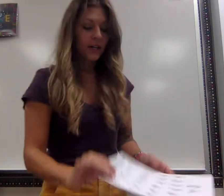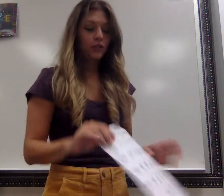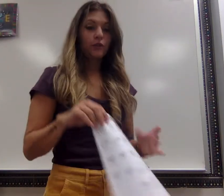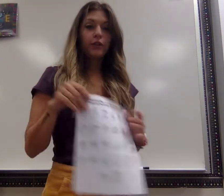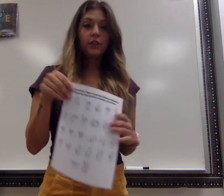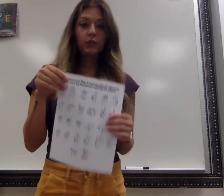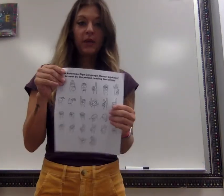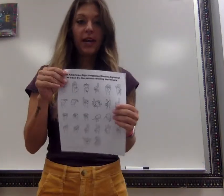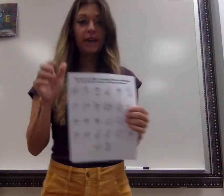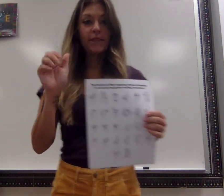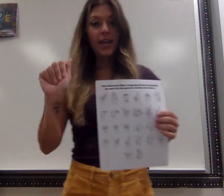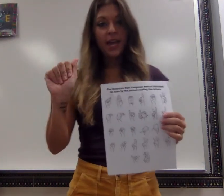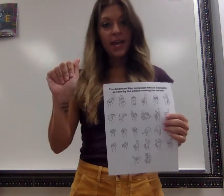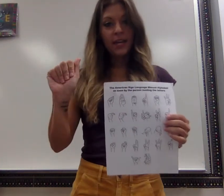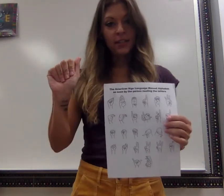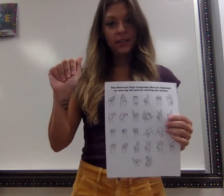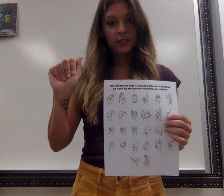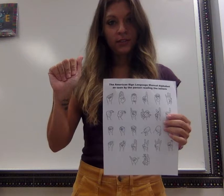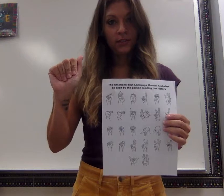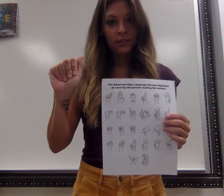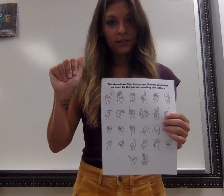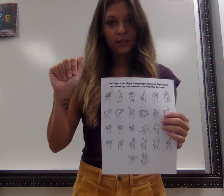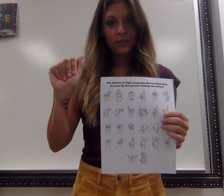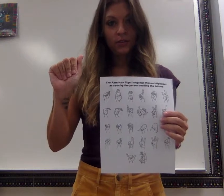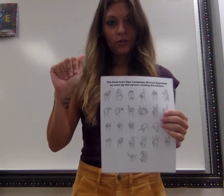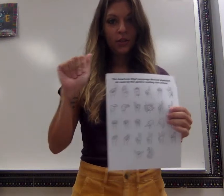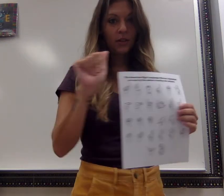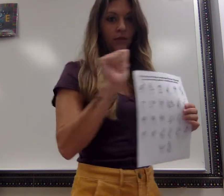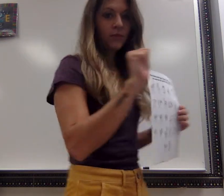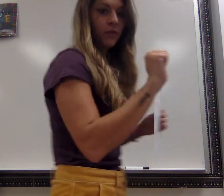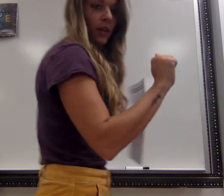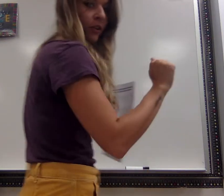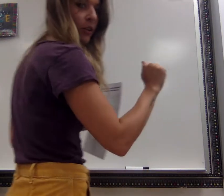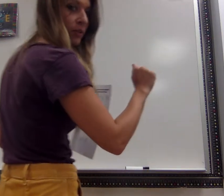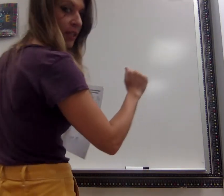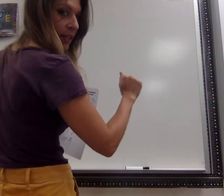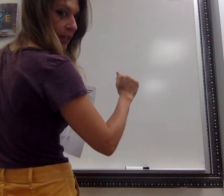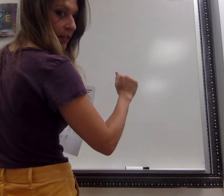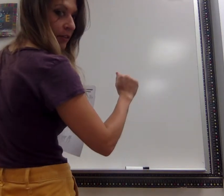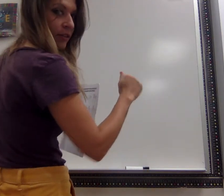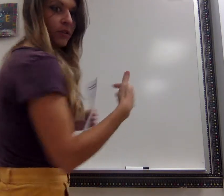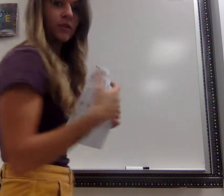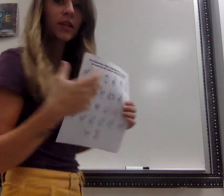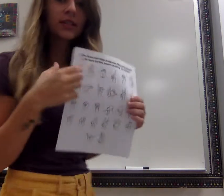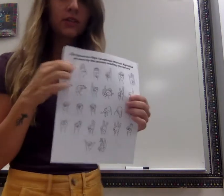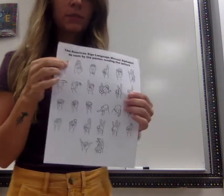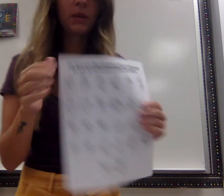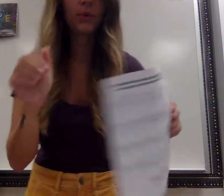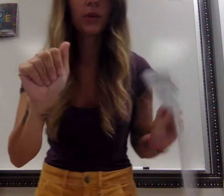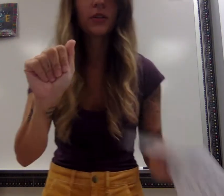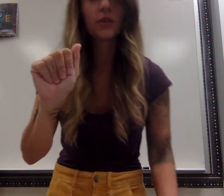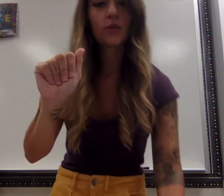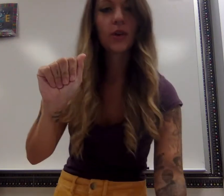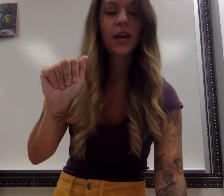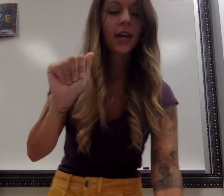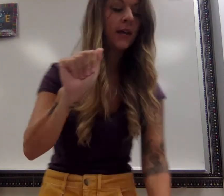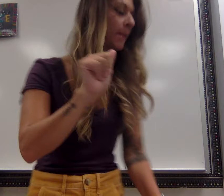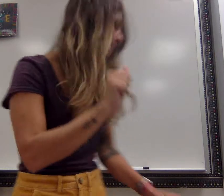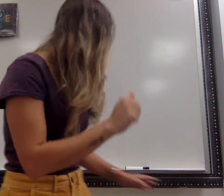Okay, so first we have A. So then how you see it, so that's how this paper works. So A,